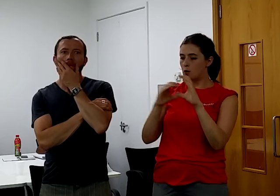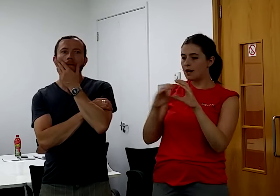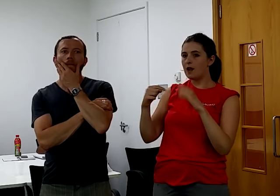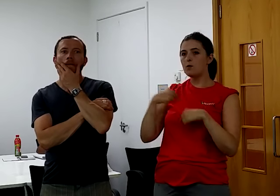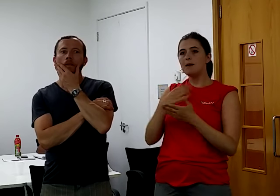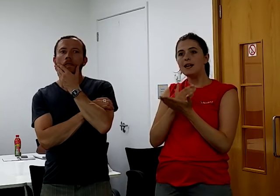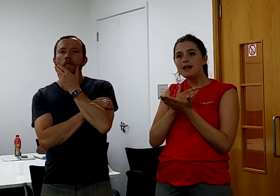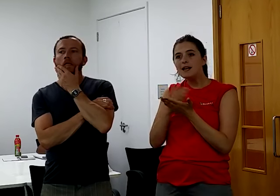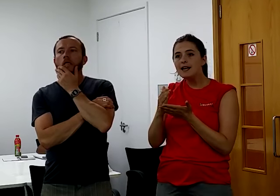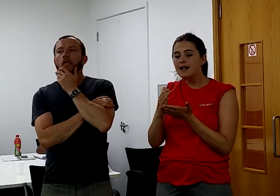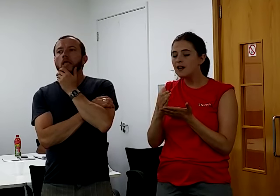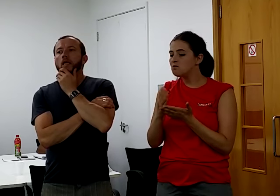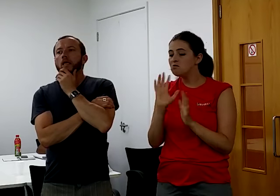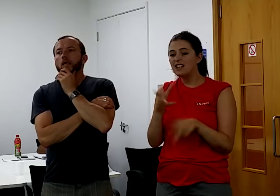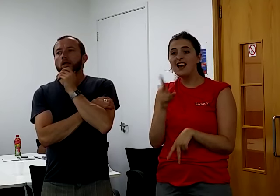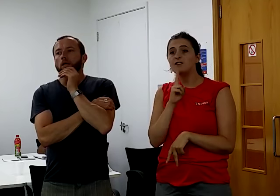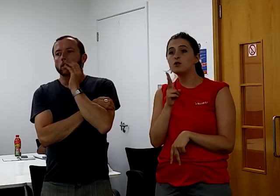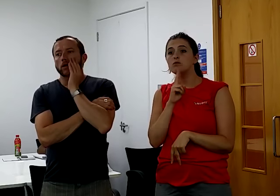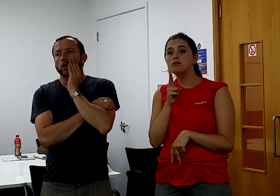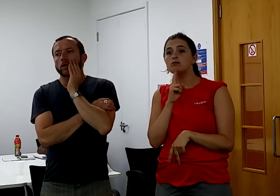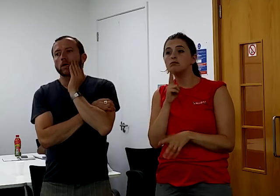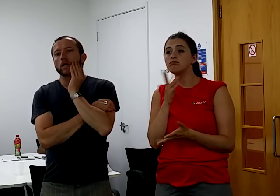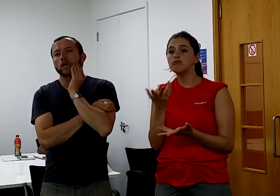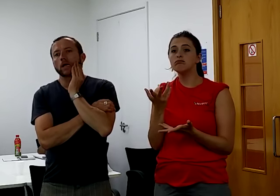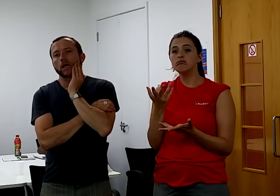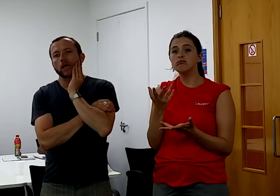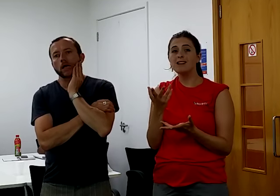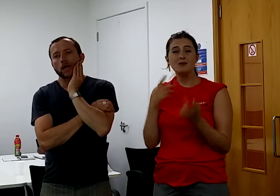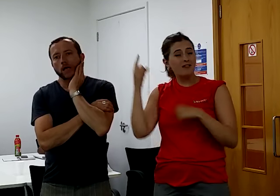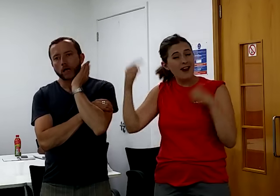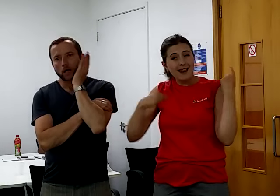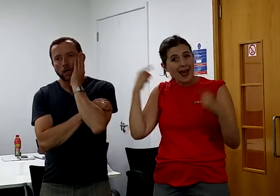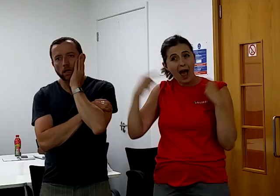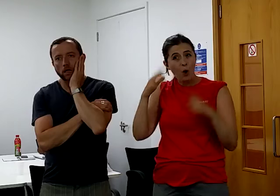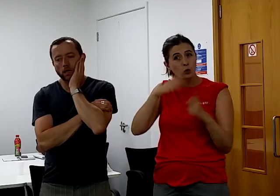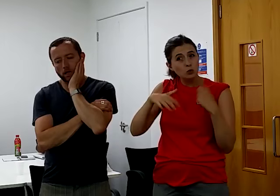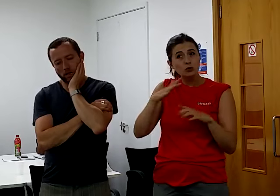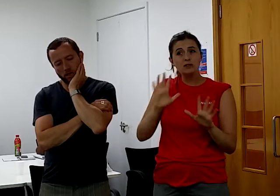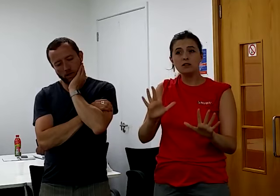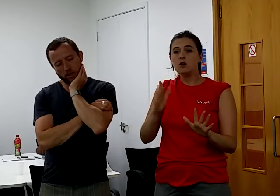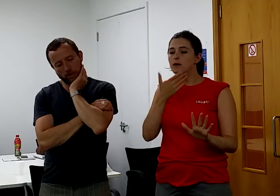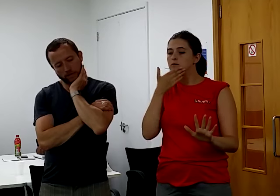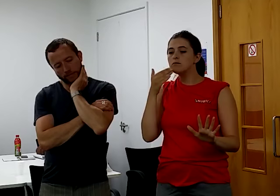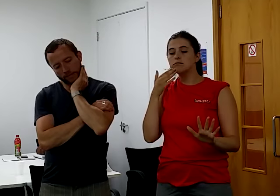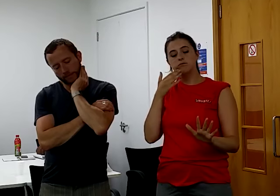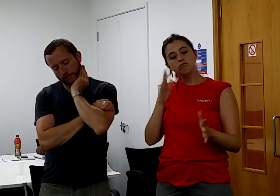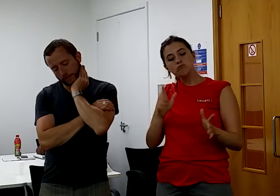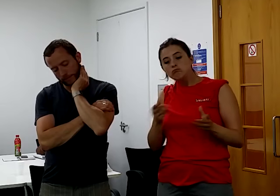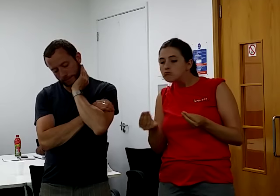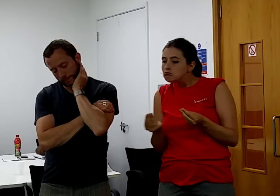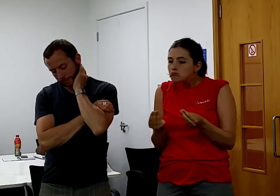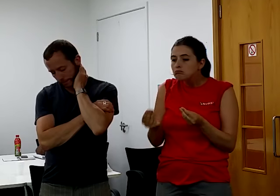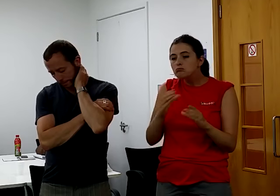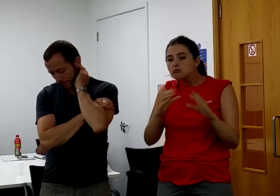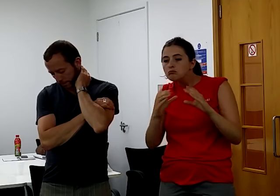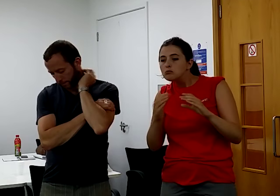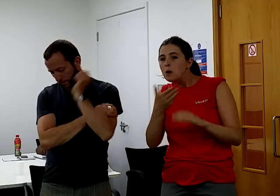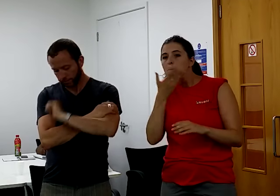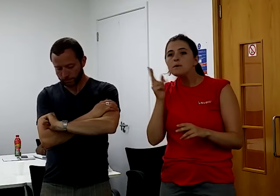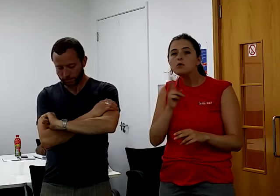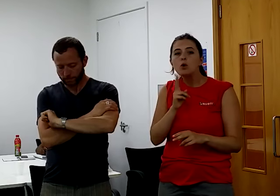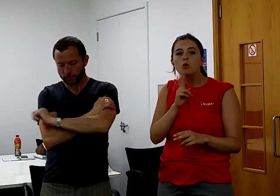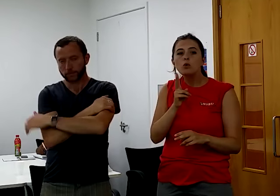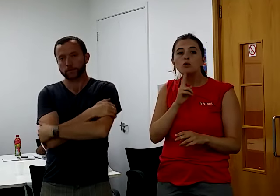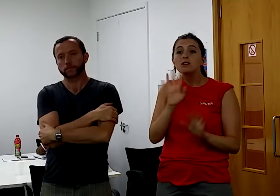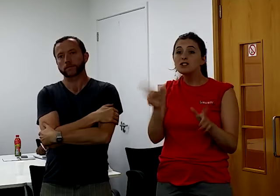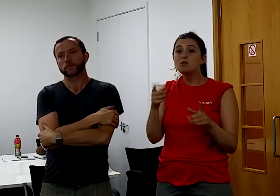communicate in a non-verbal way in a very loud, noisy dinner party environment. So I just wanted